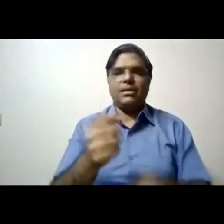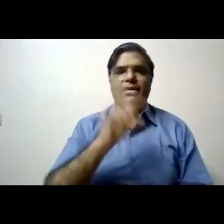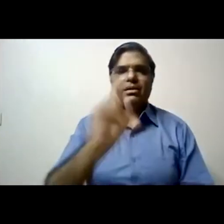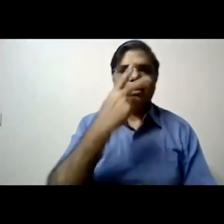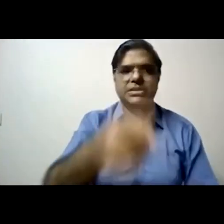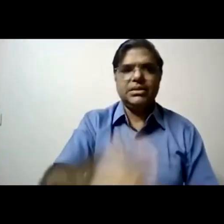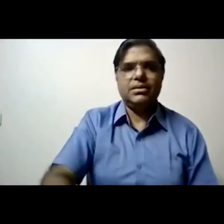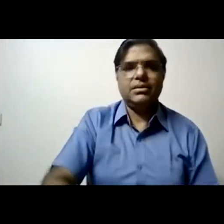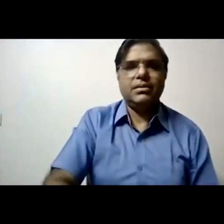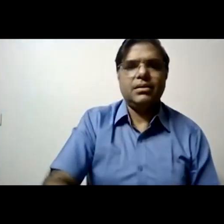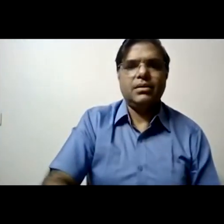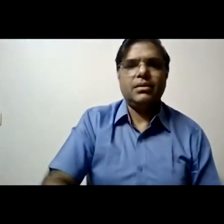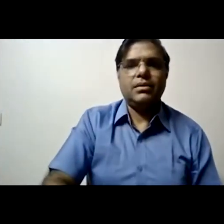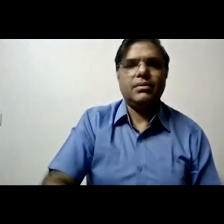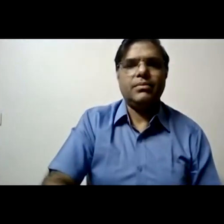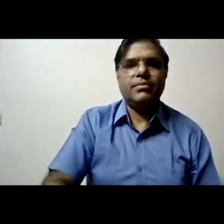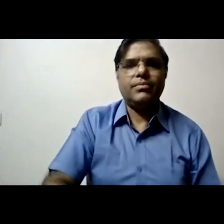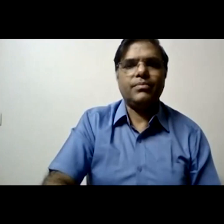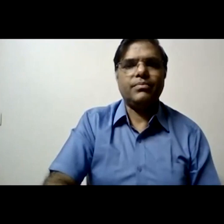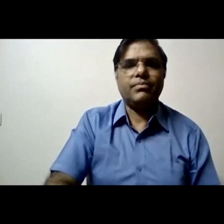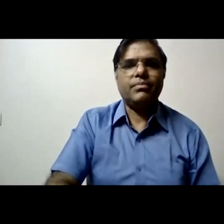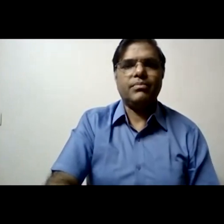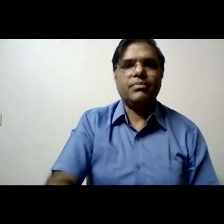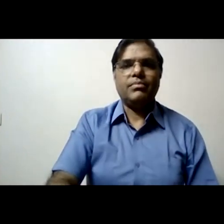and you will get the OTP on your mobile.